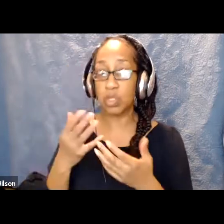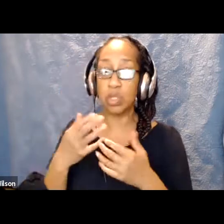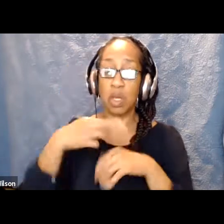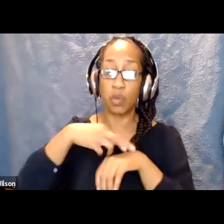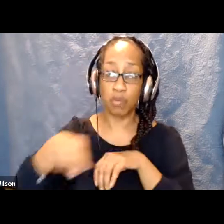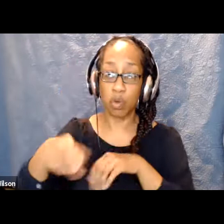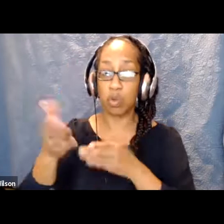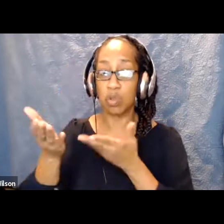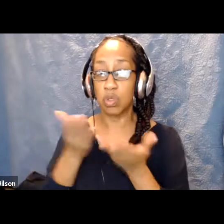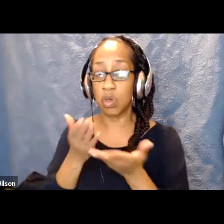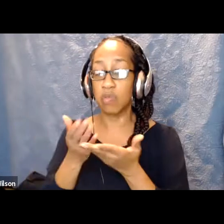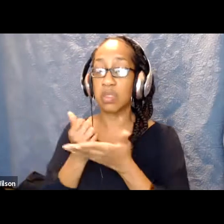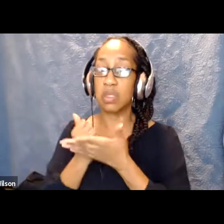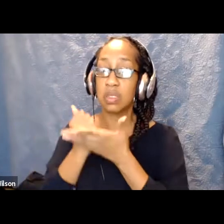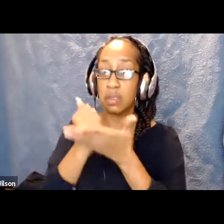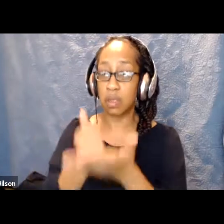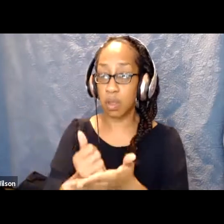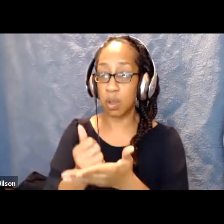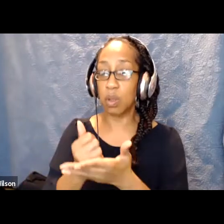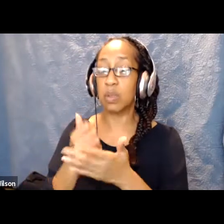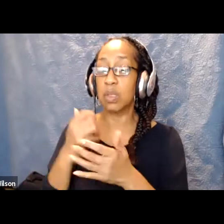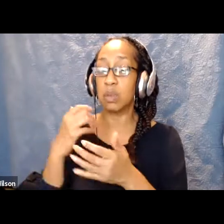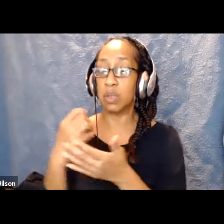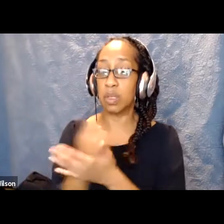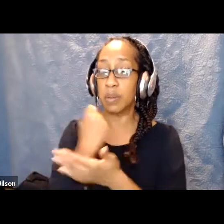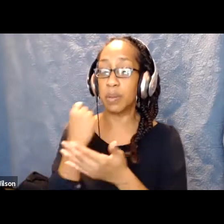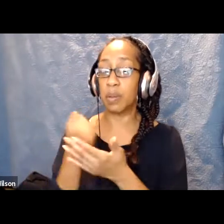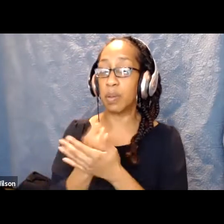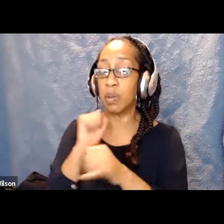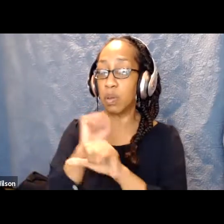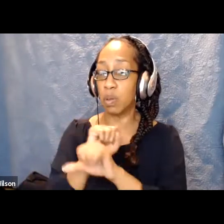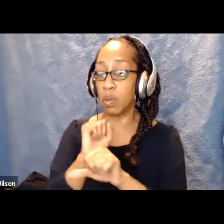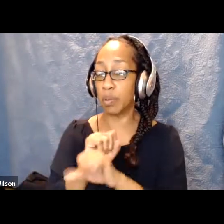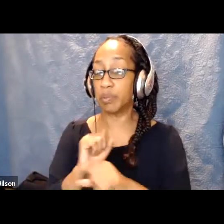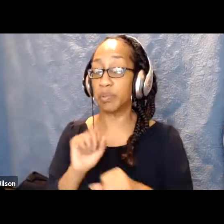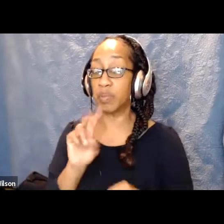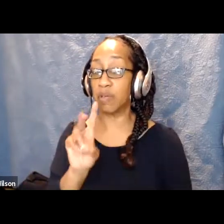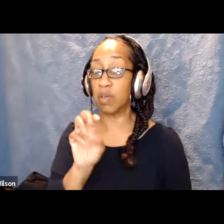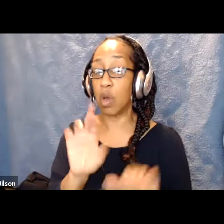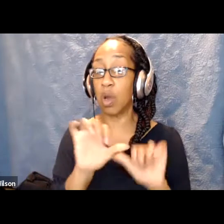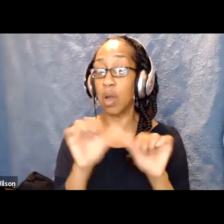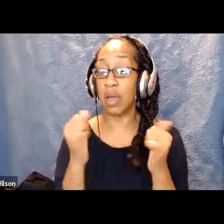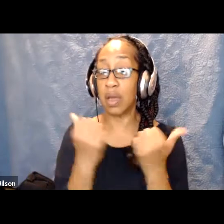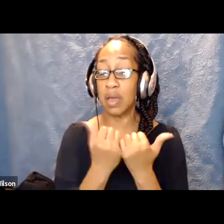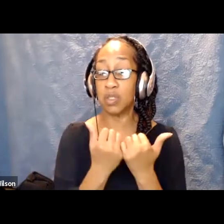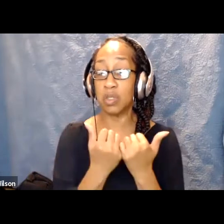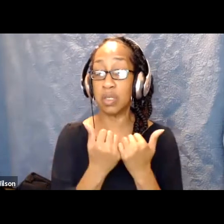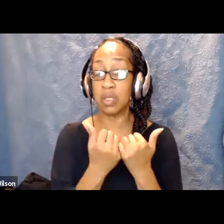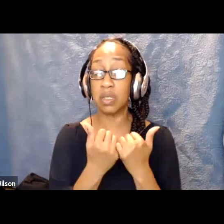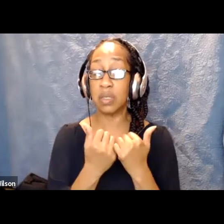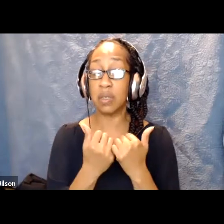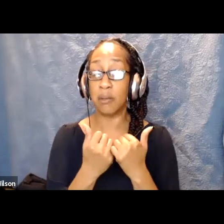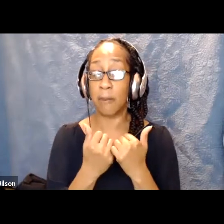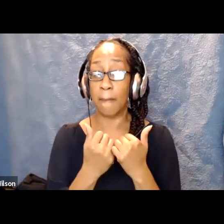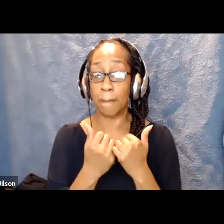geared toward competitive integrated employment. And VR agencies have found opportunities when